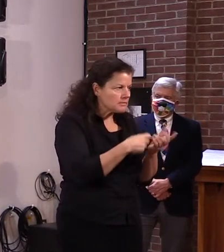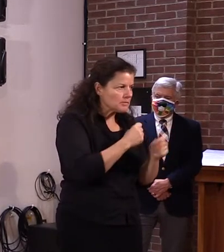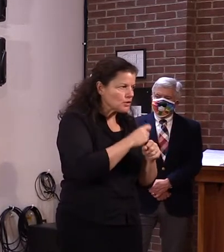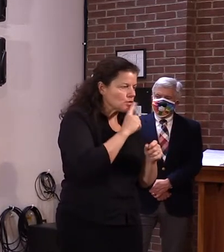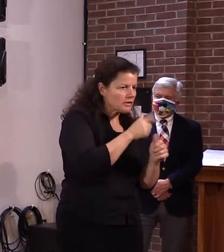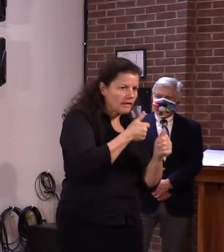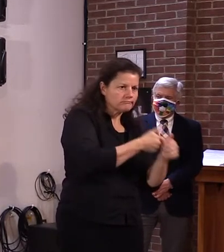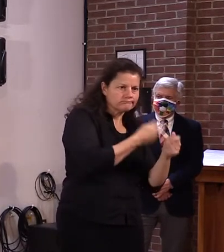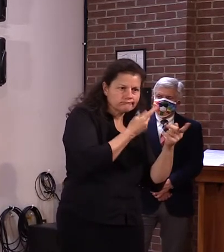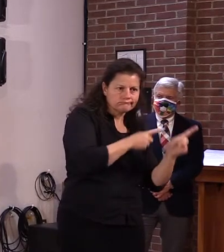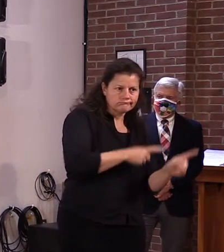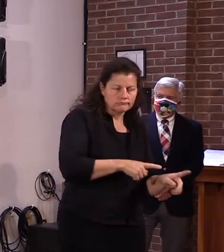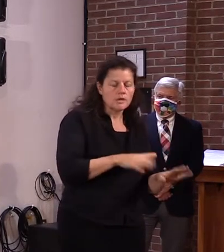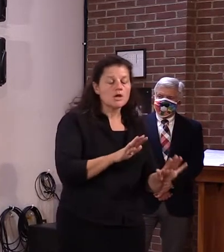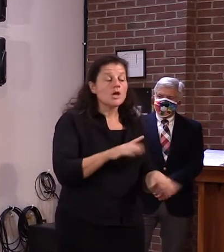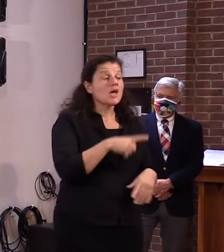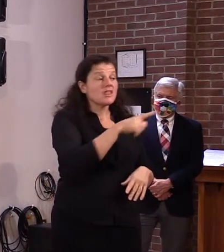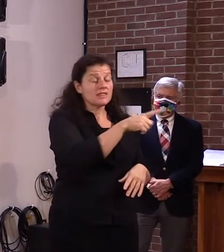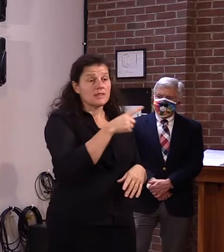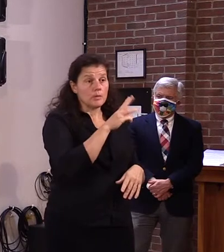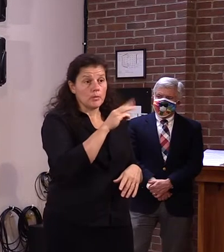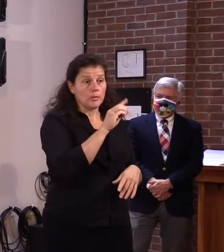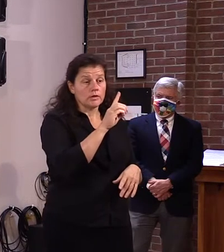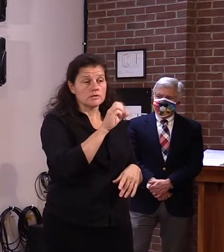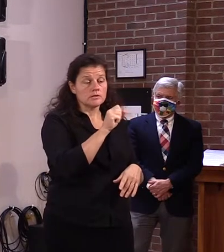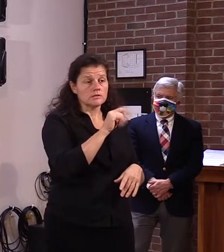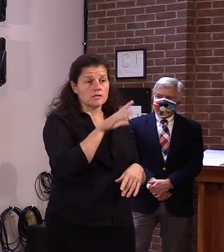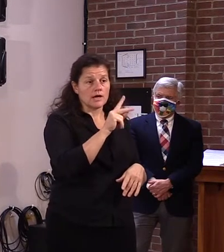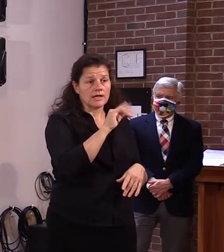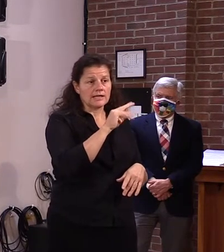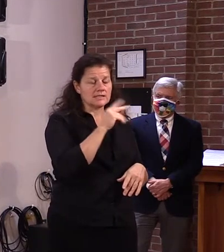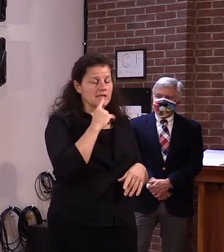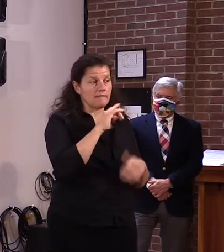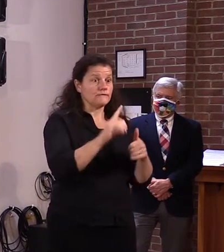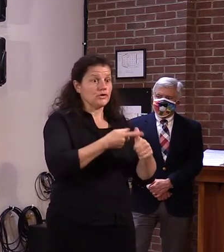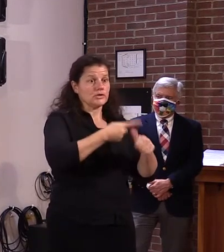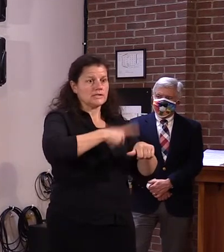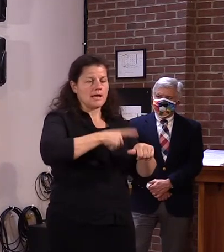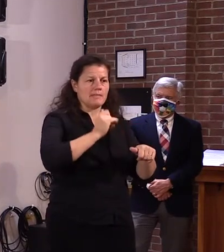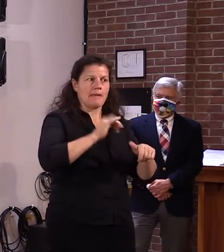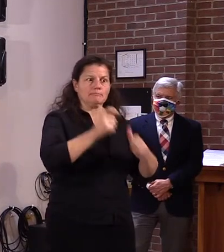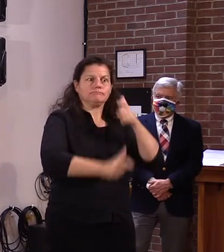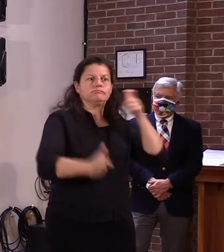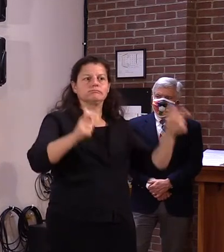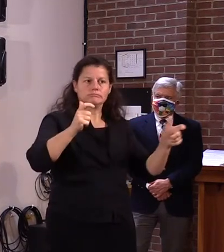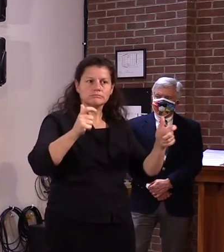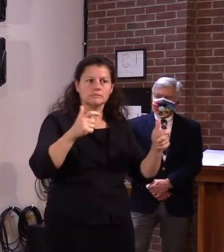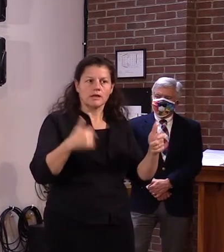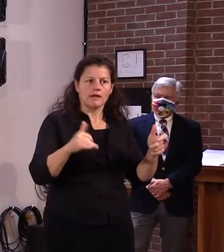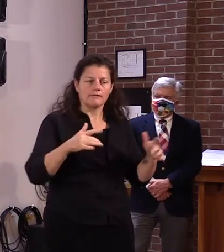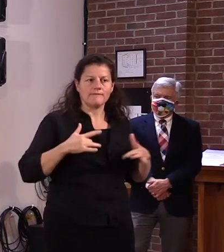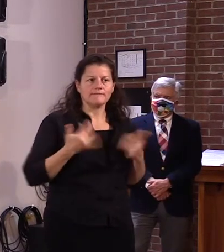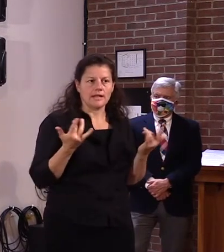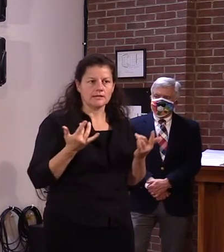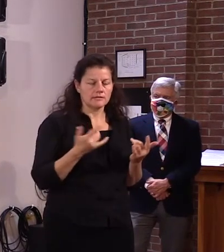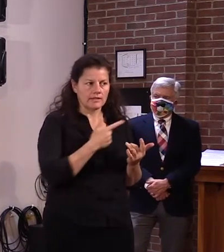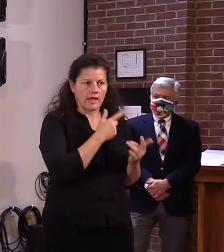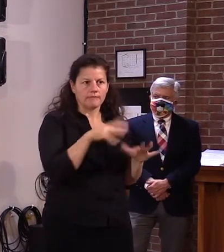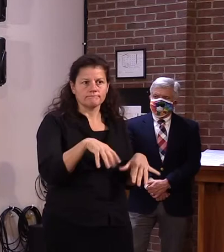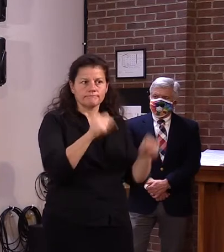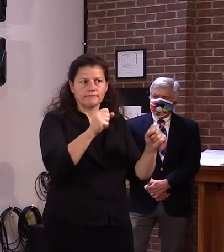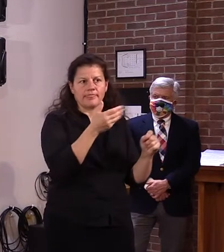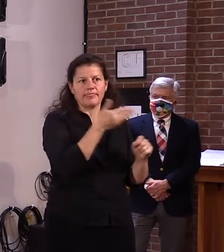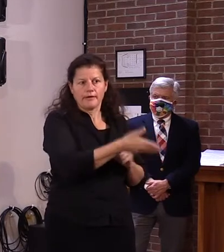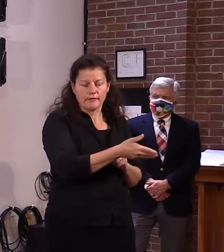And they indicated this was the first event of its size that they have hosted.